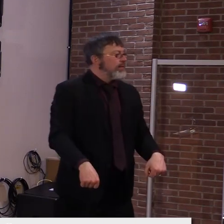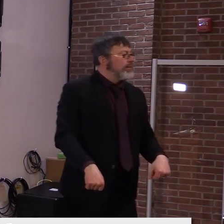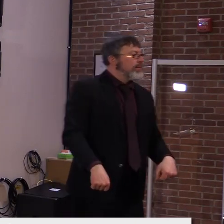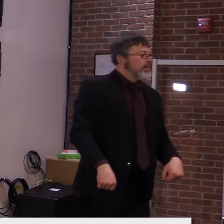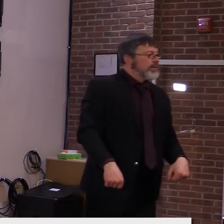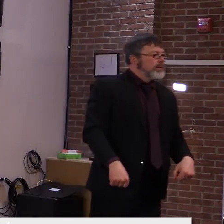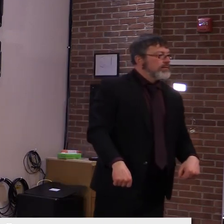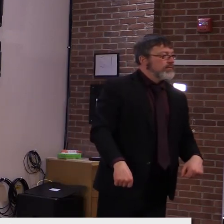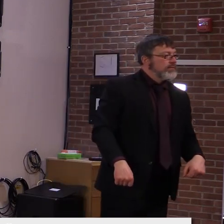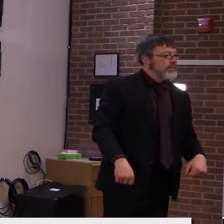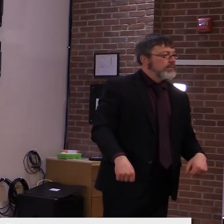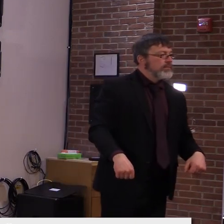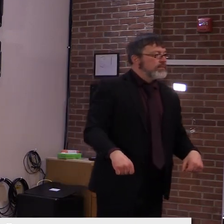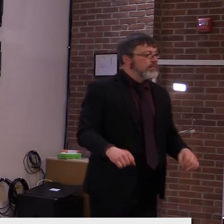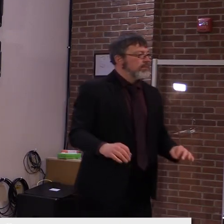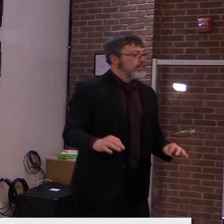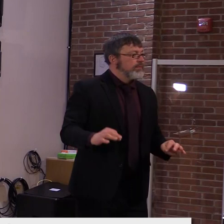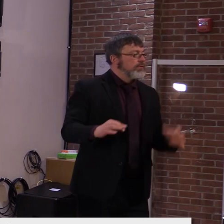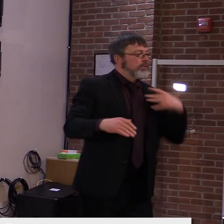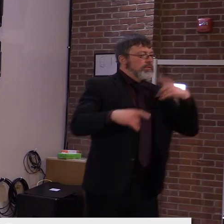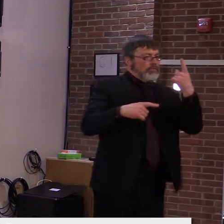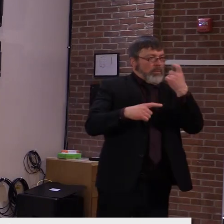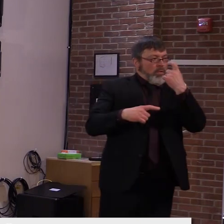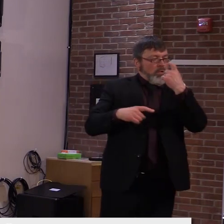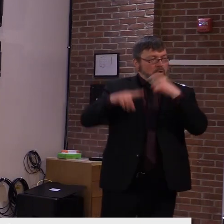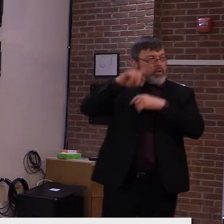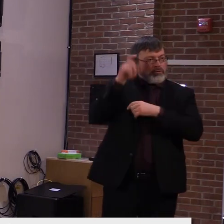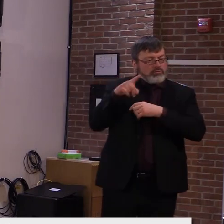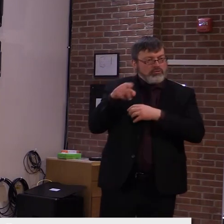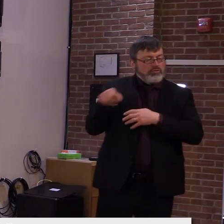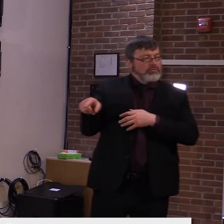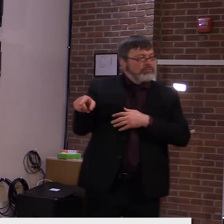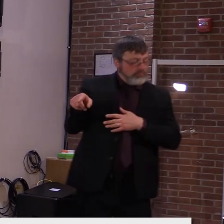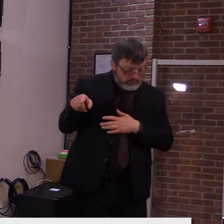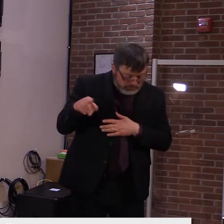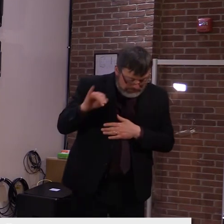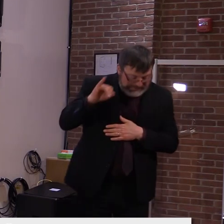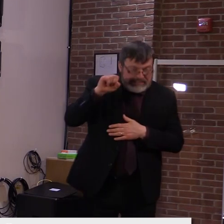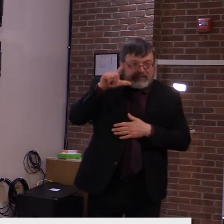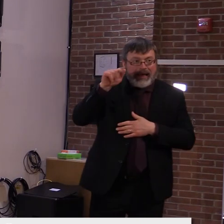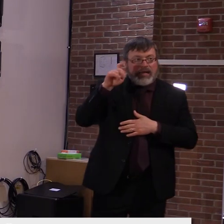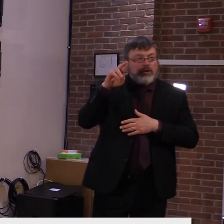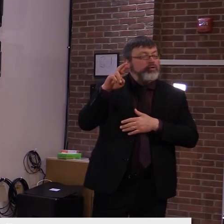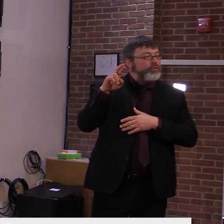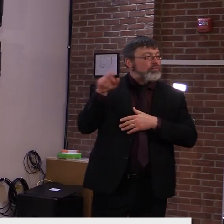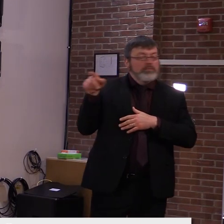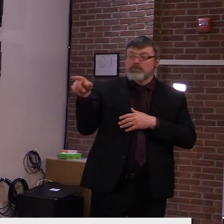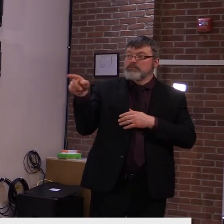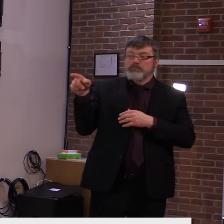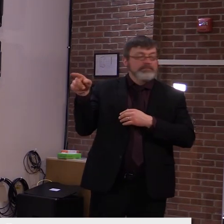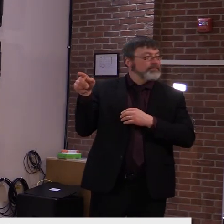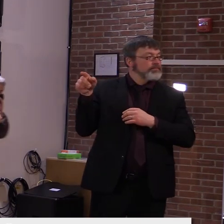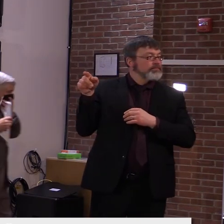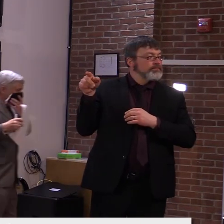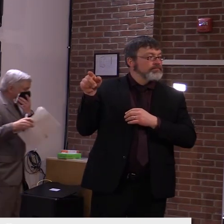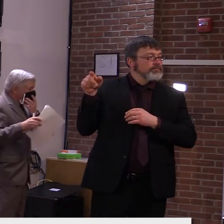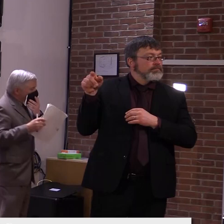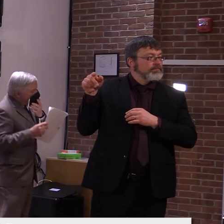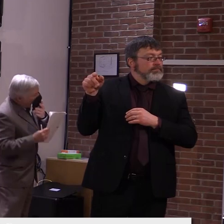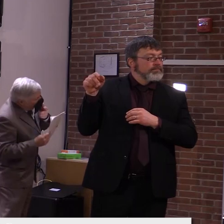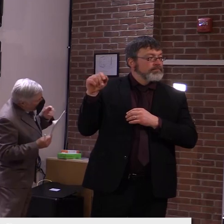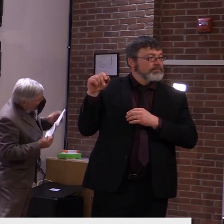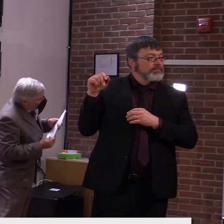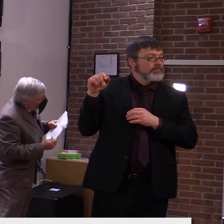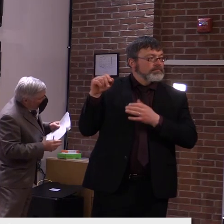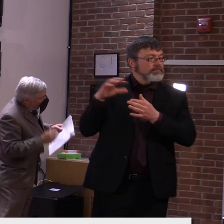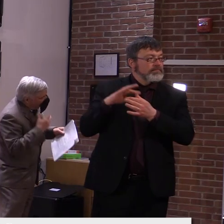Okay. A related question that actually was going to be my first question until that other thing popped up, but it's related